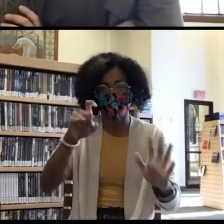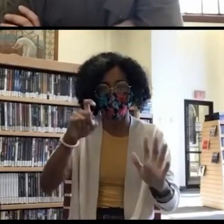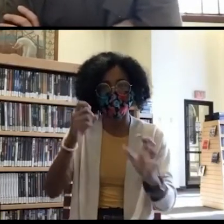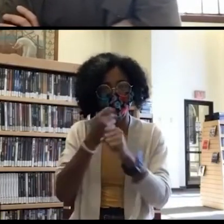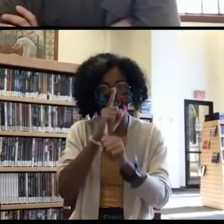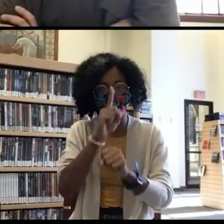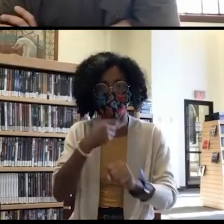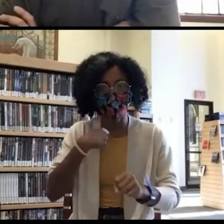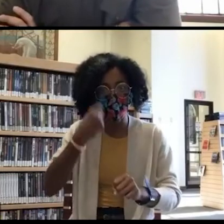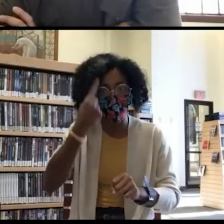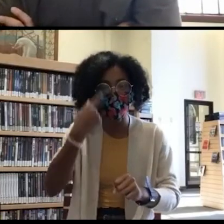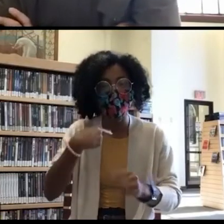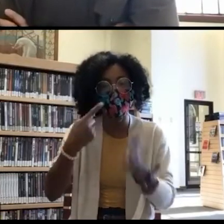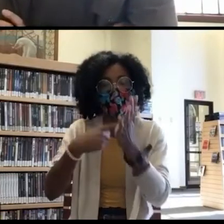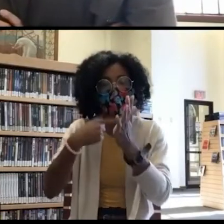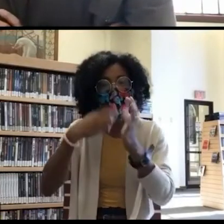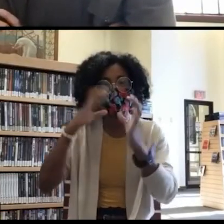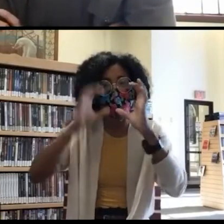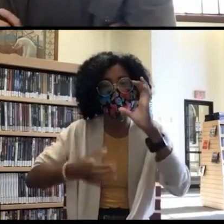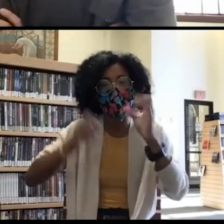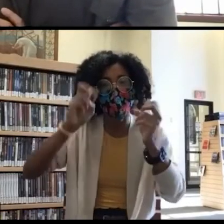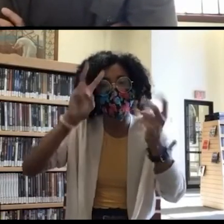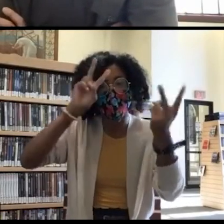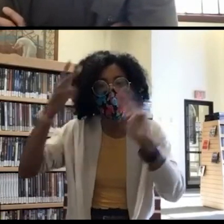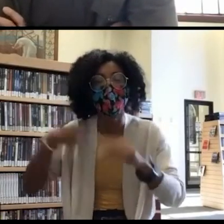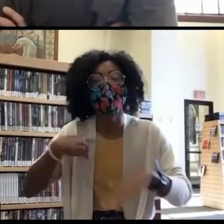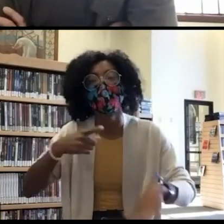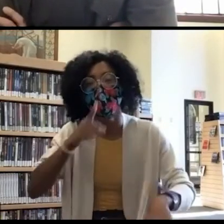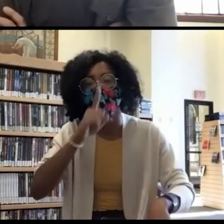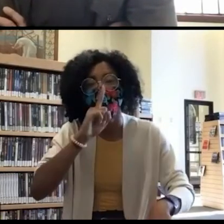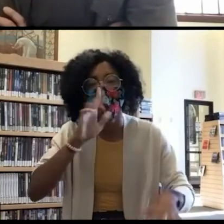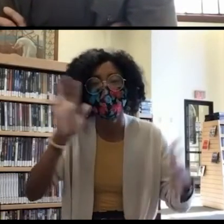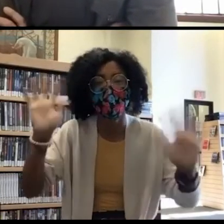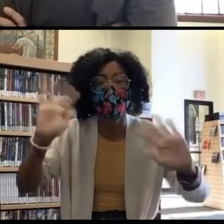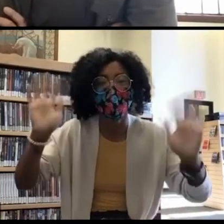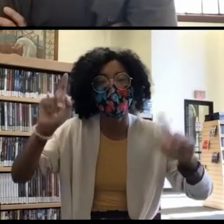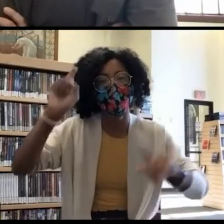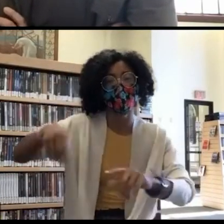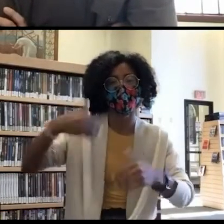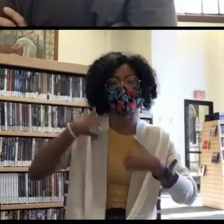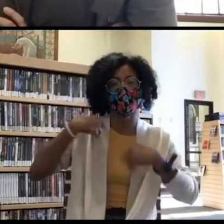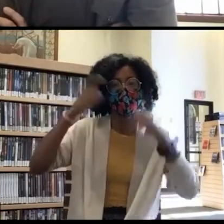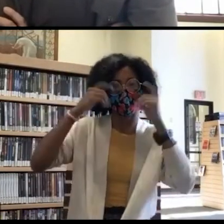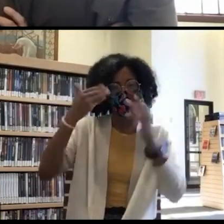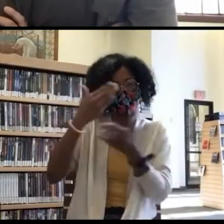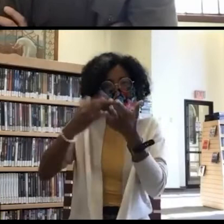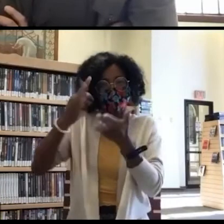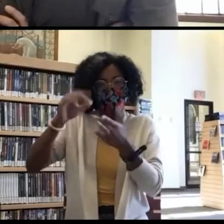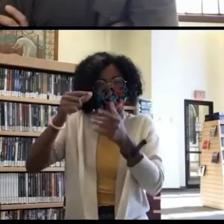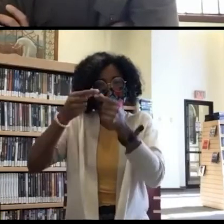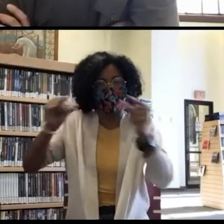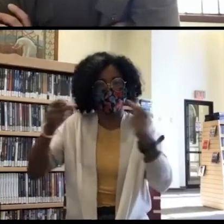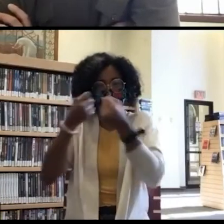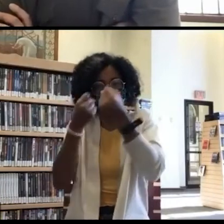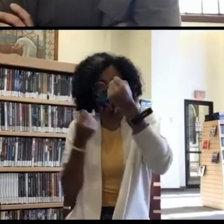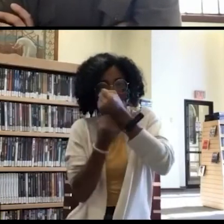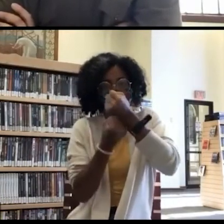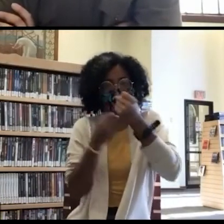because I wanted to make sure that I understood the questions. I didn't want any miscommunication to happen during my interview. You know, and ASL does have its